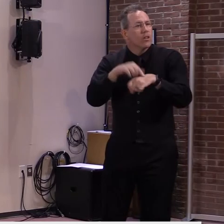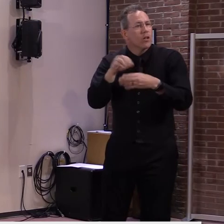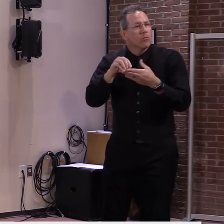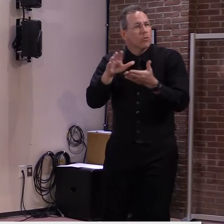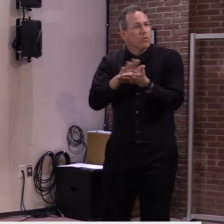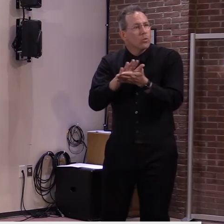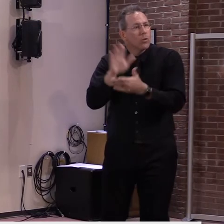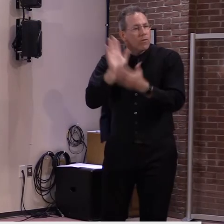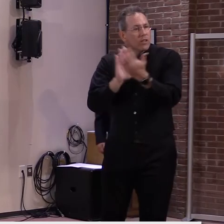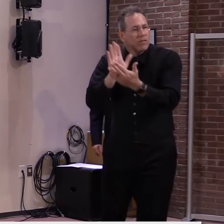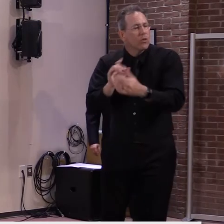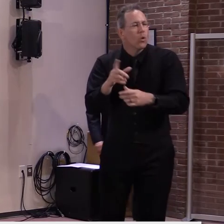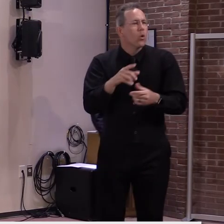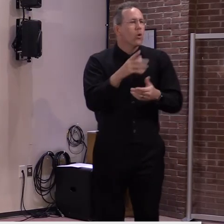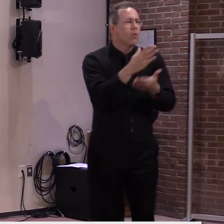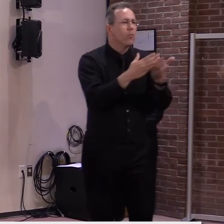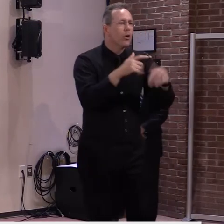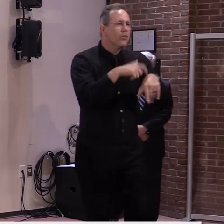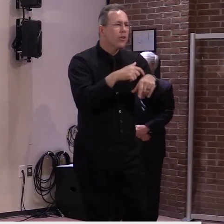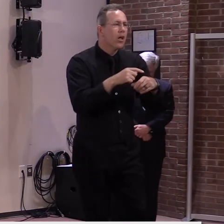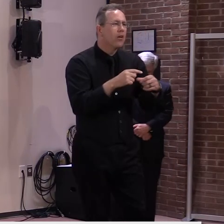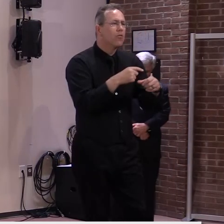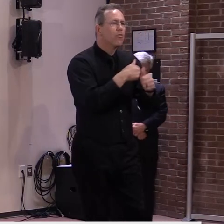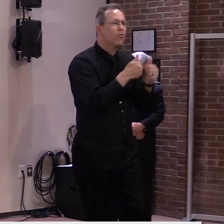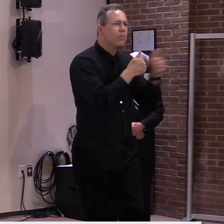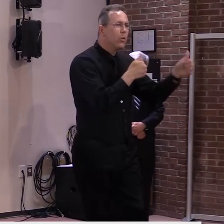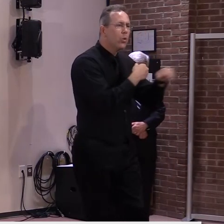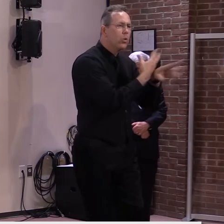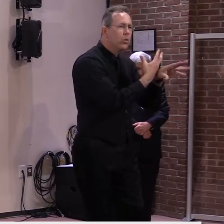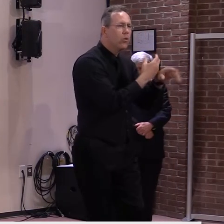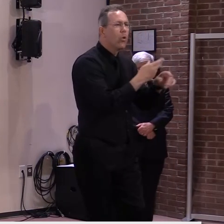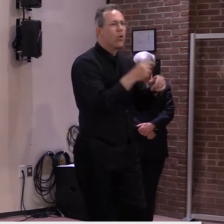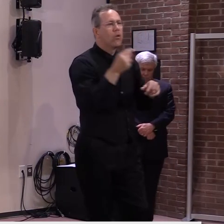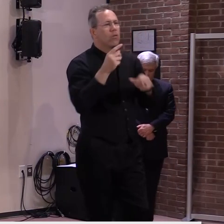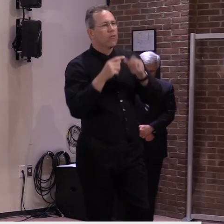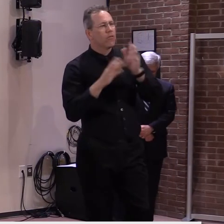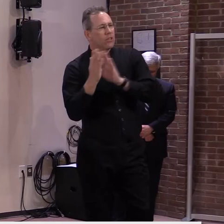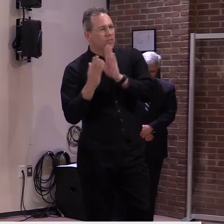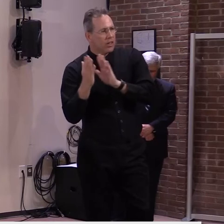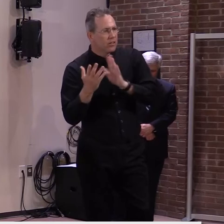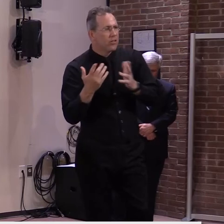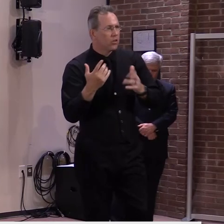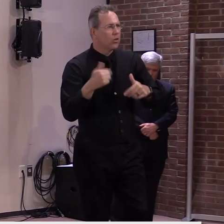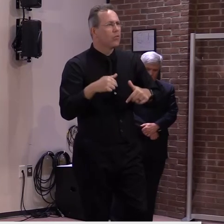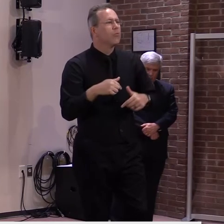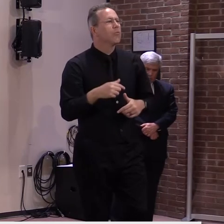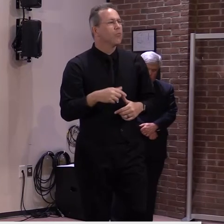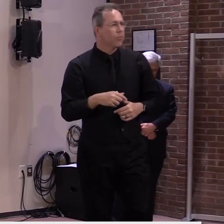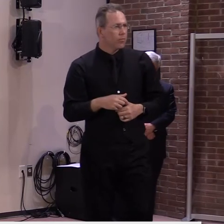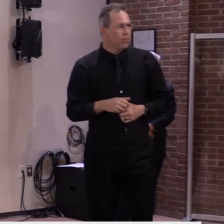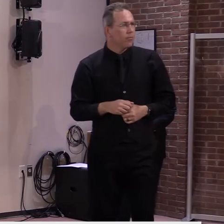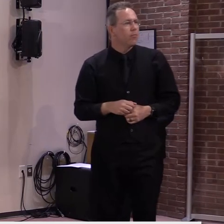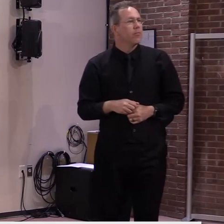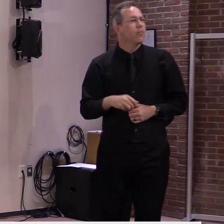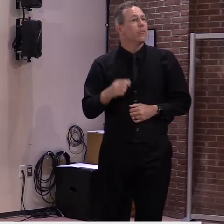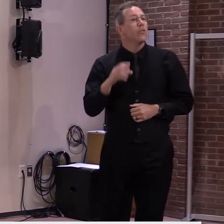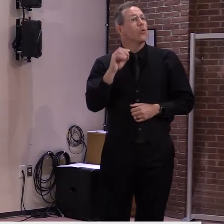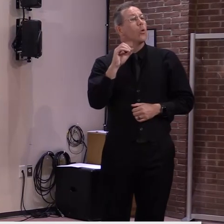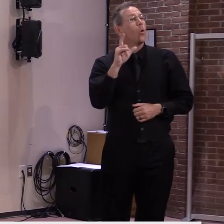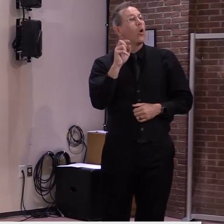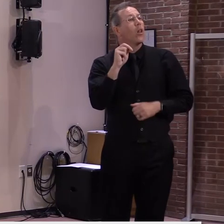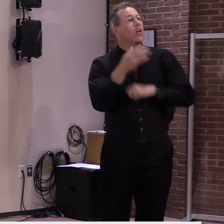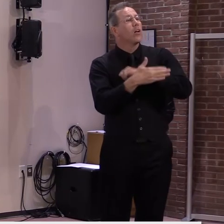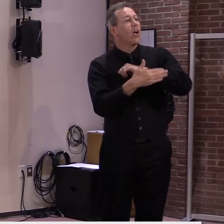learning. Up in Orleans County, the parents who chose remote learning had to keep their